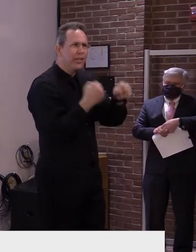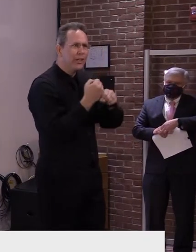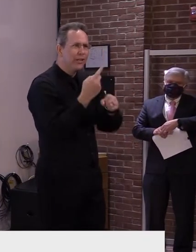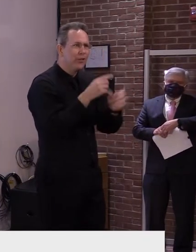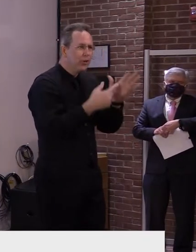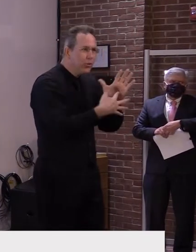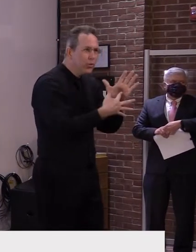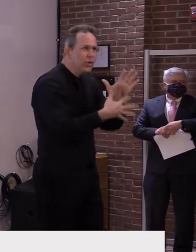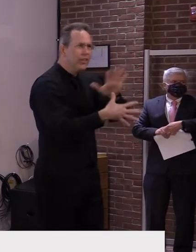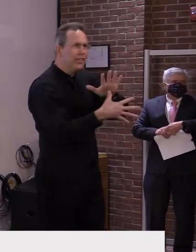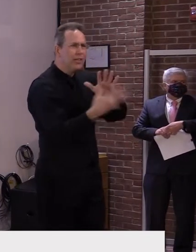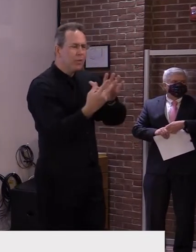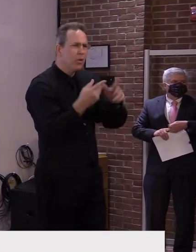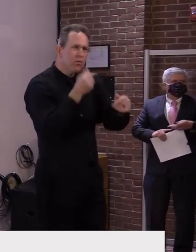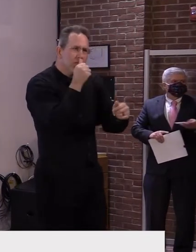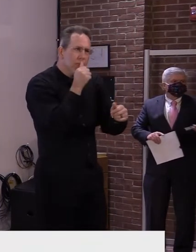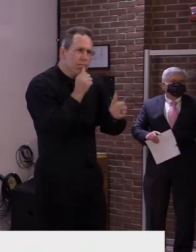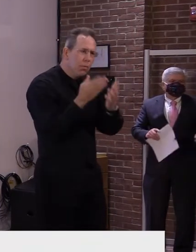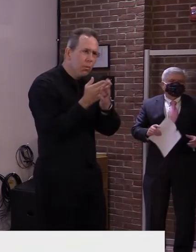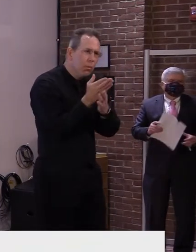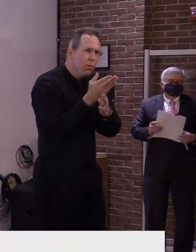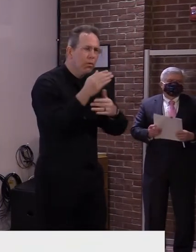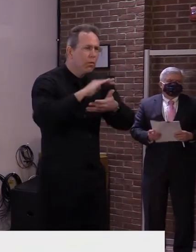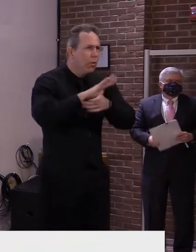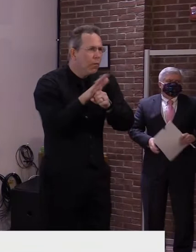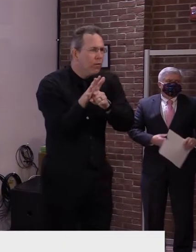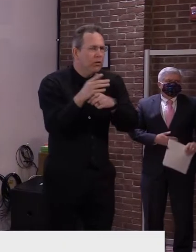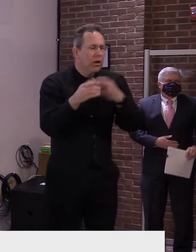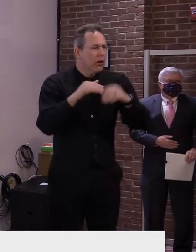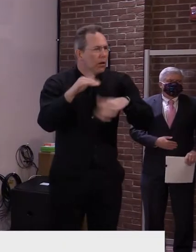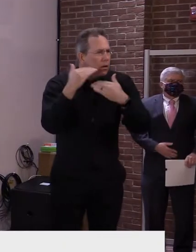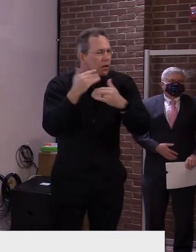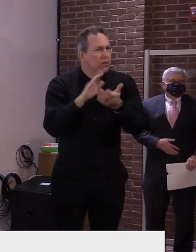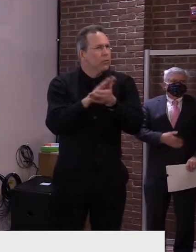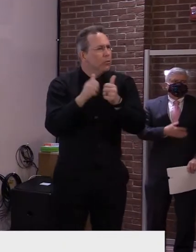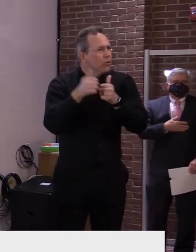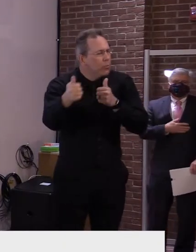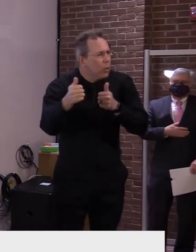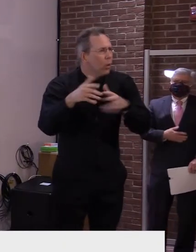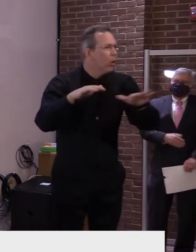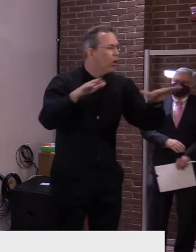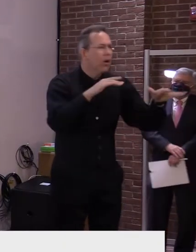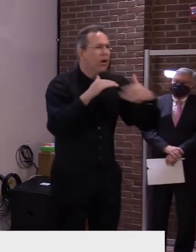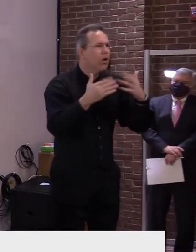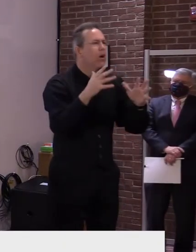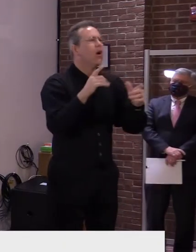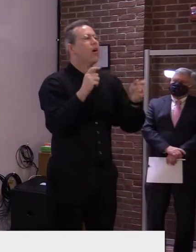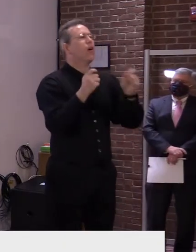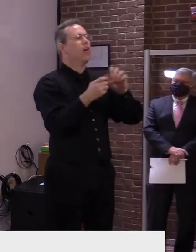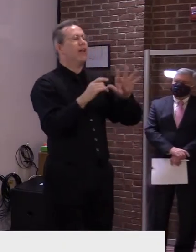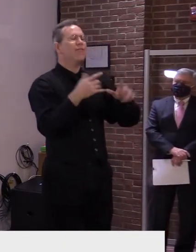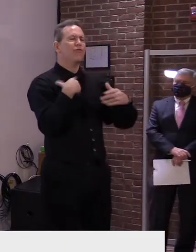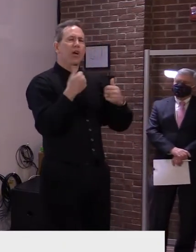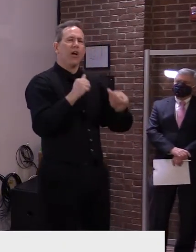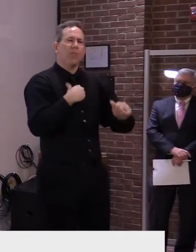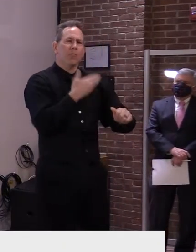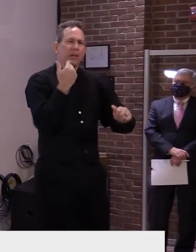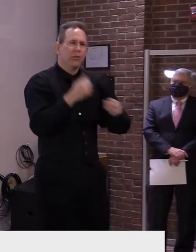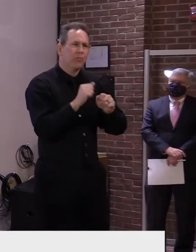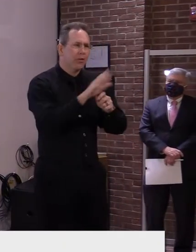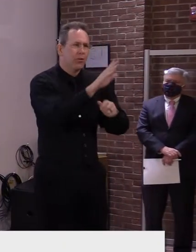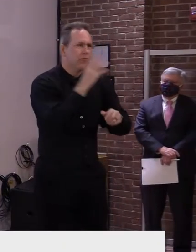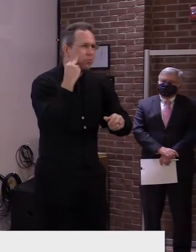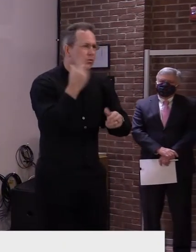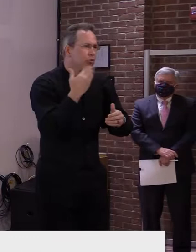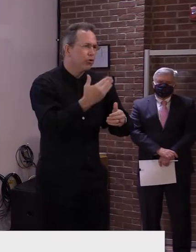do everything we can to make it happen. As we vaccinate more Vermonters, we'll also be able to turn the spigot